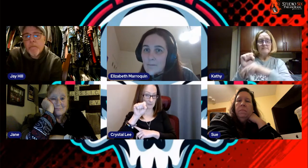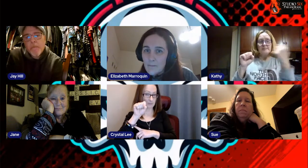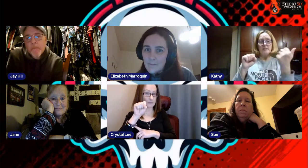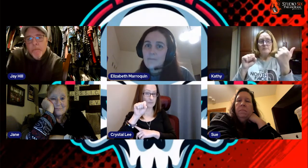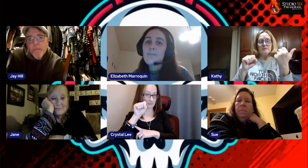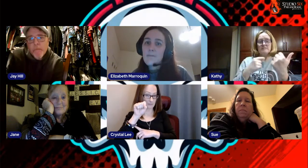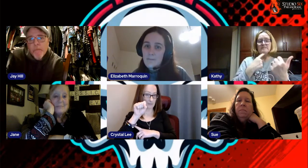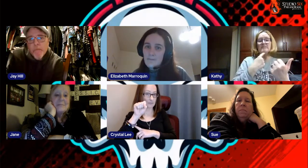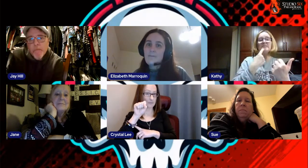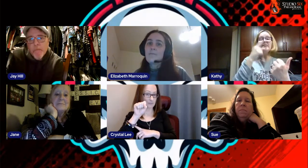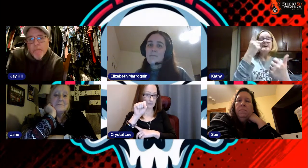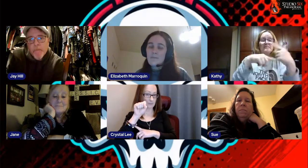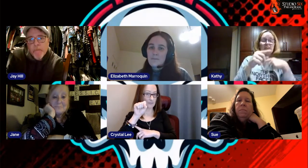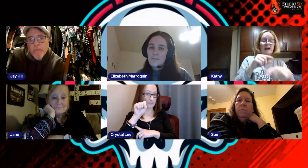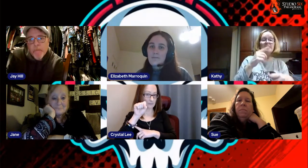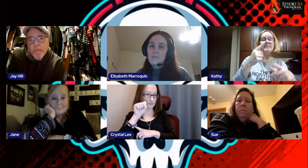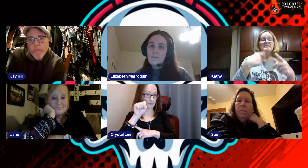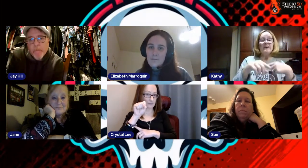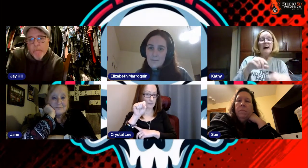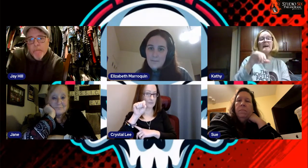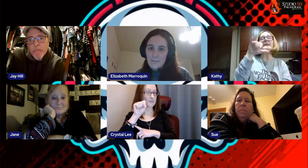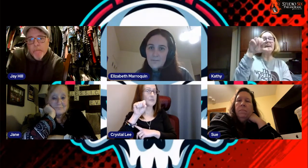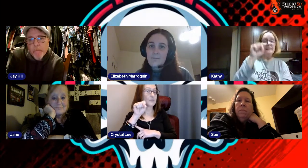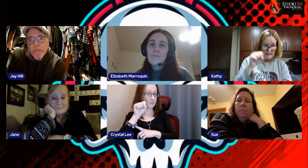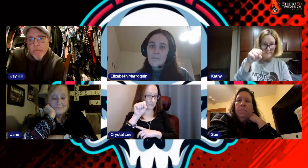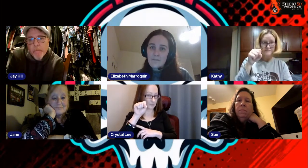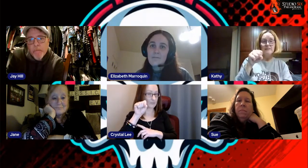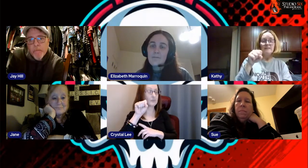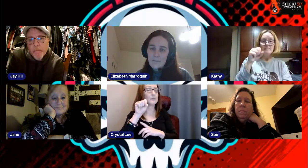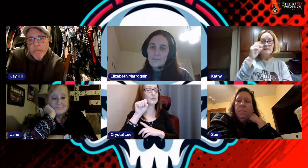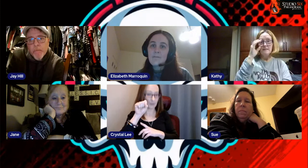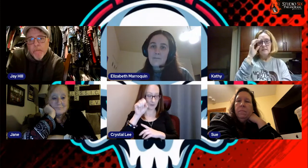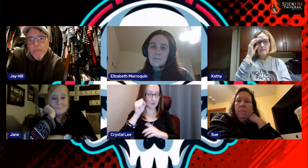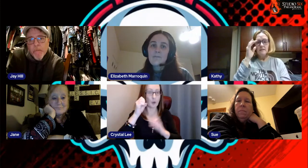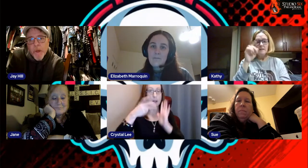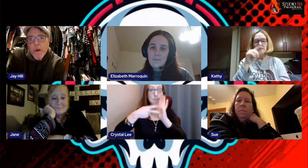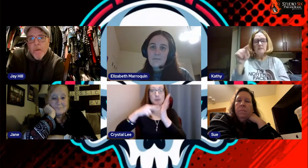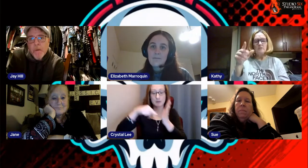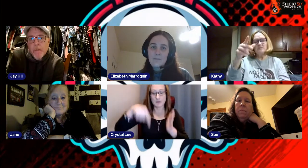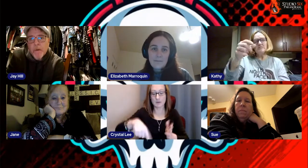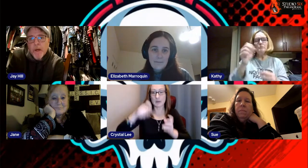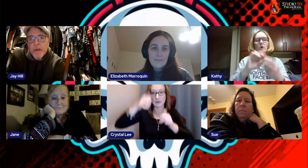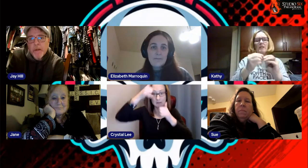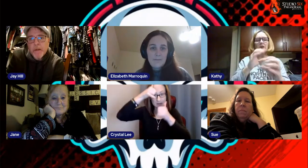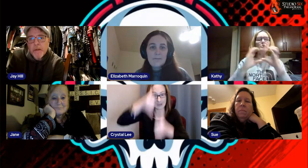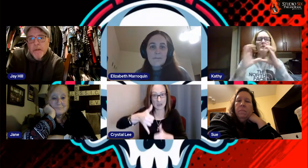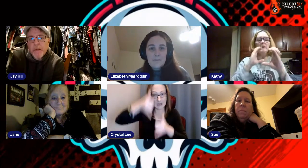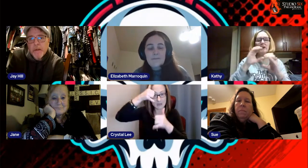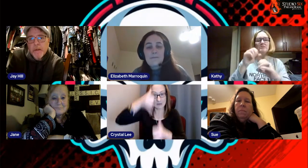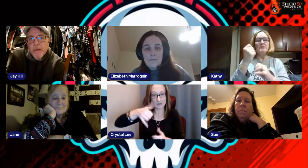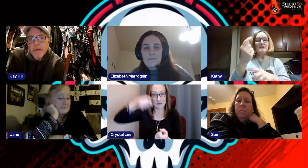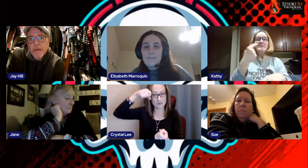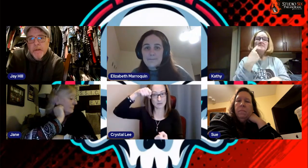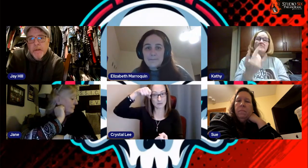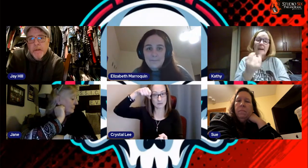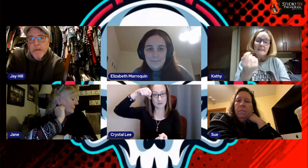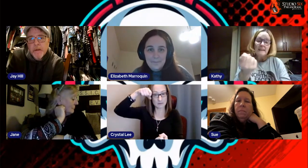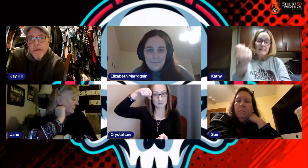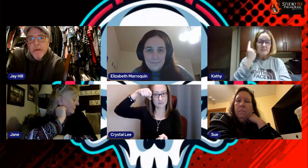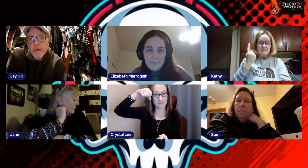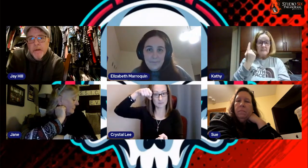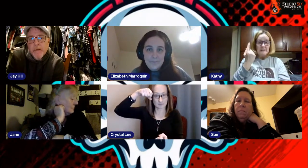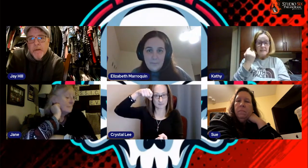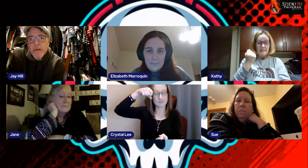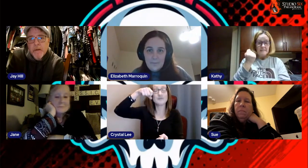yes. And the other person is going to sign the sign yes. Oh, so it's okay. More like communication, saying it